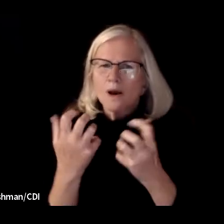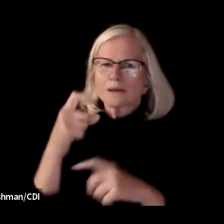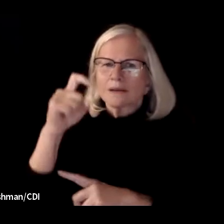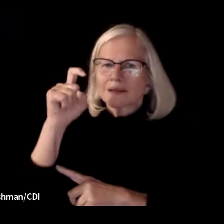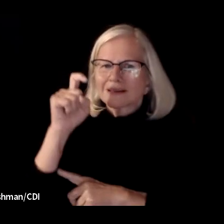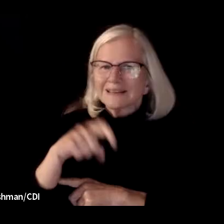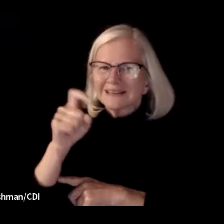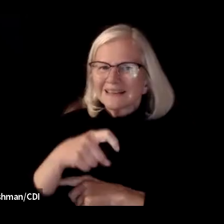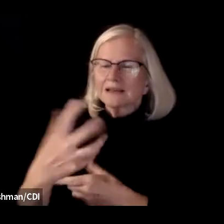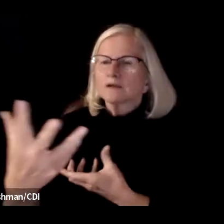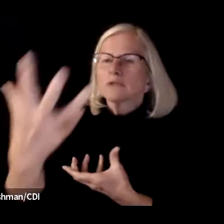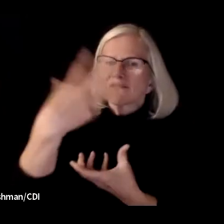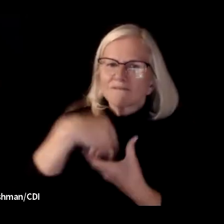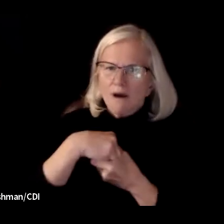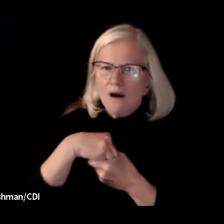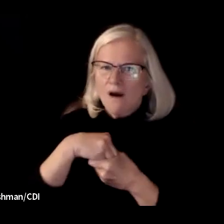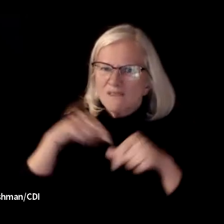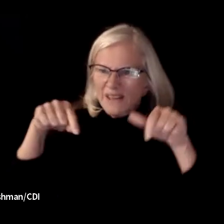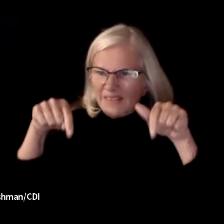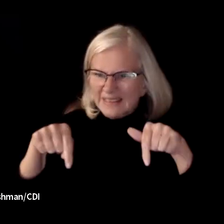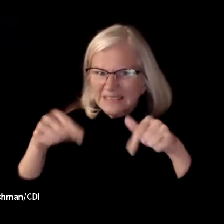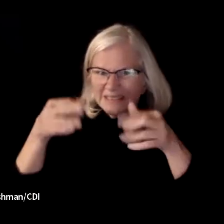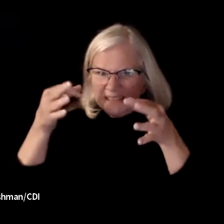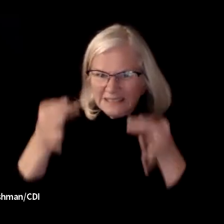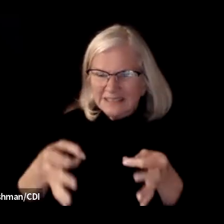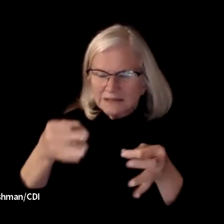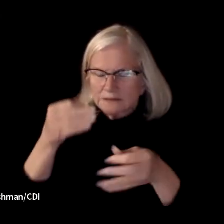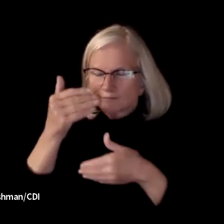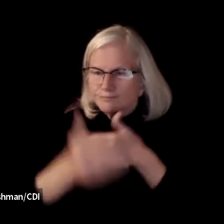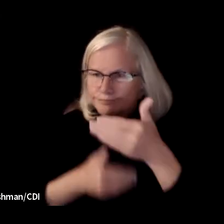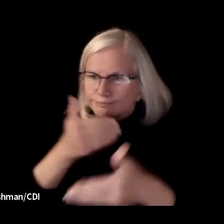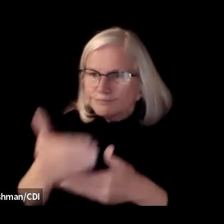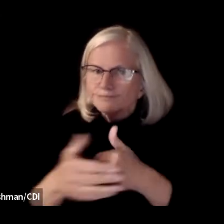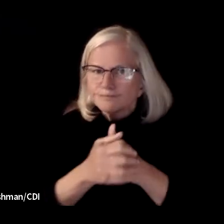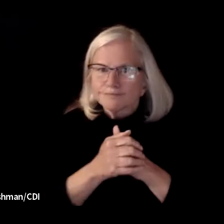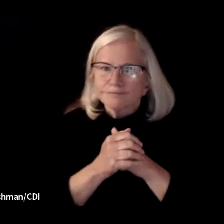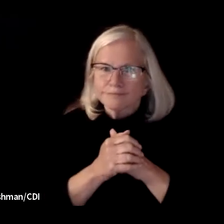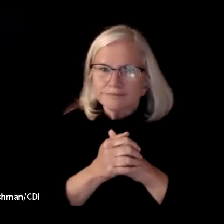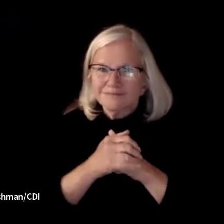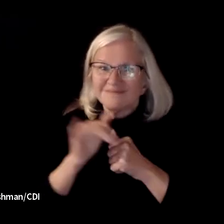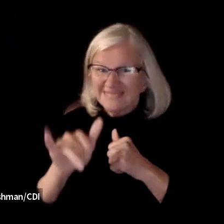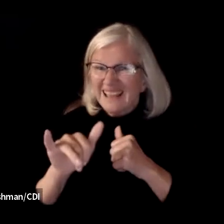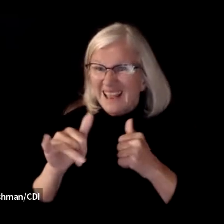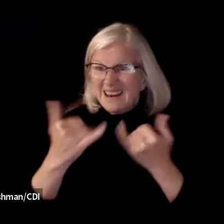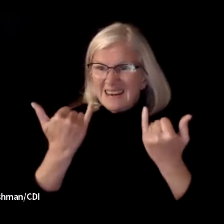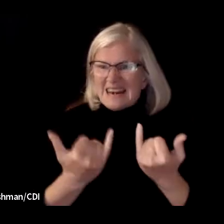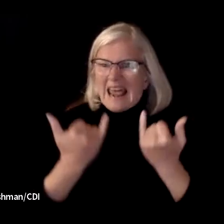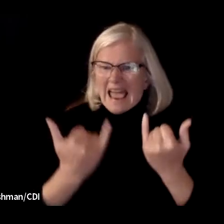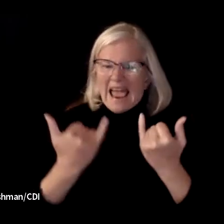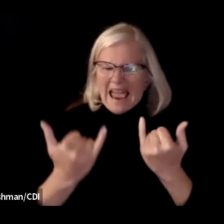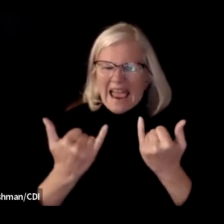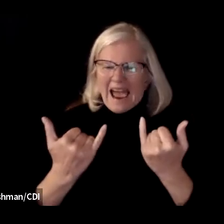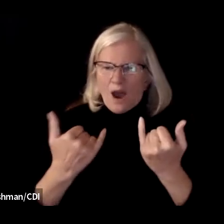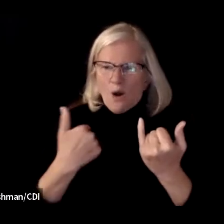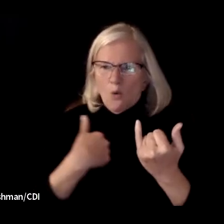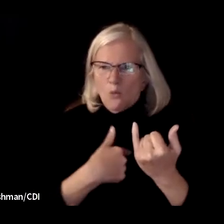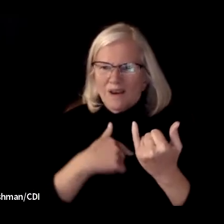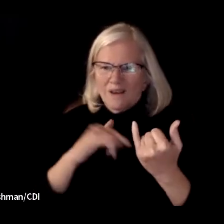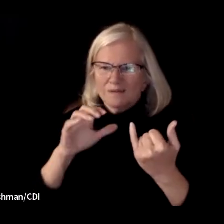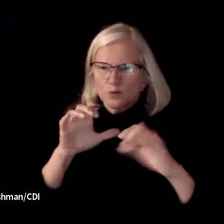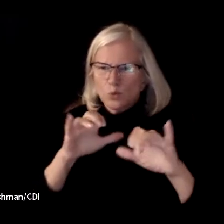in the decision making, and that's where we are right now, is making suggestions to